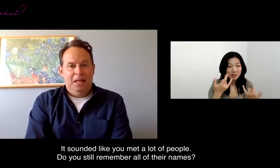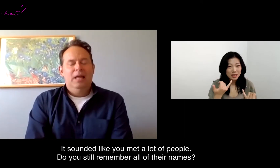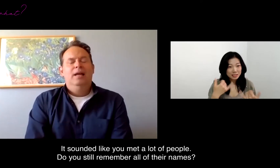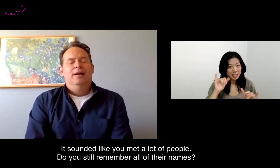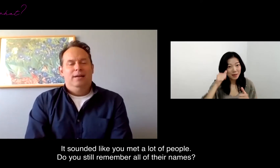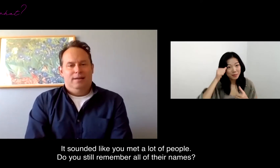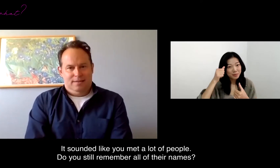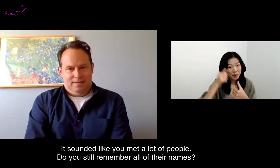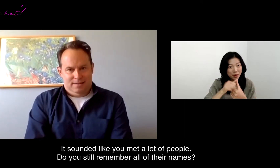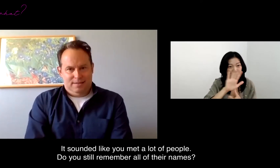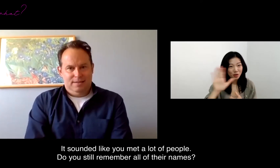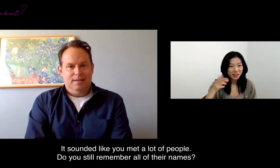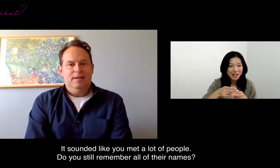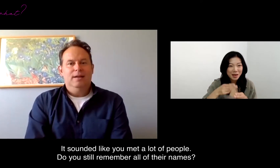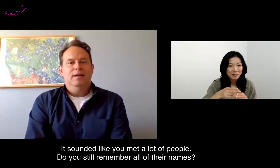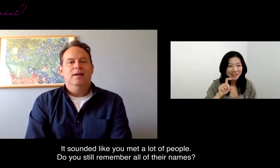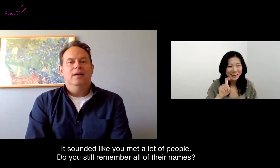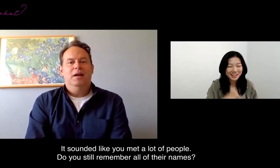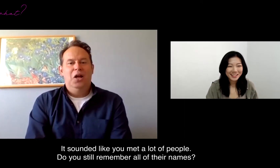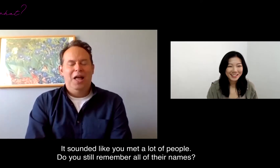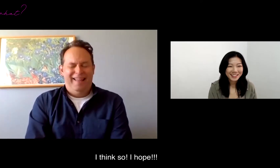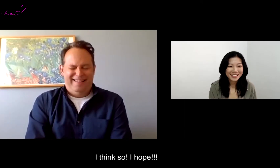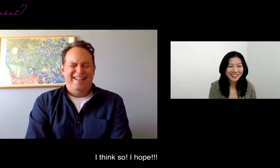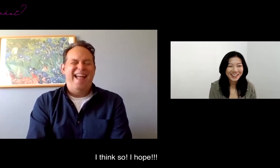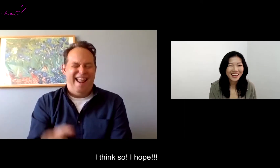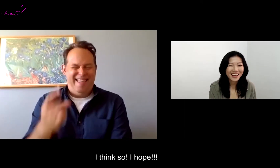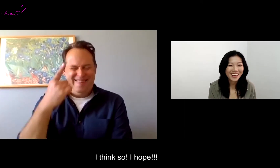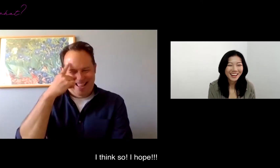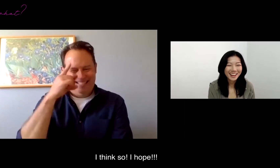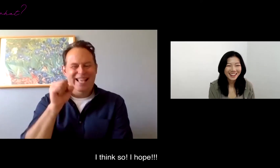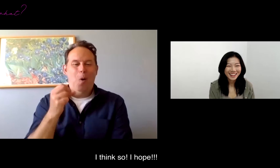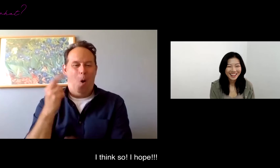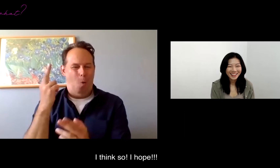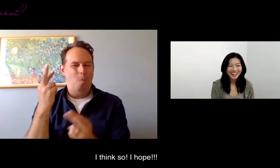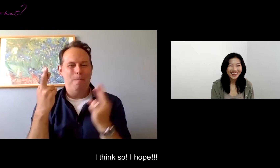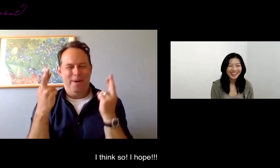people there. Do you still remember all their names? I think so. I hope so.